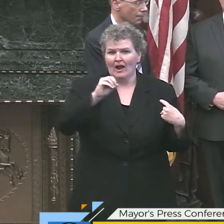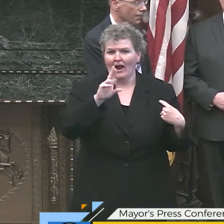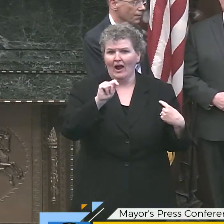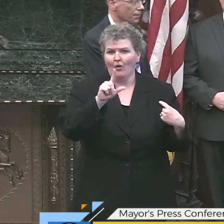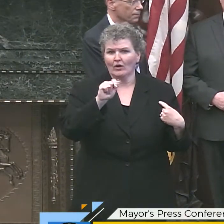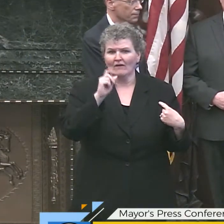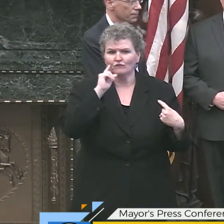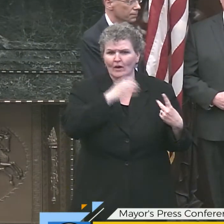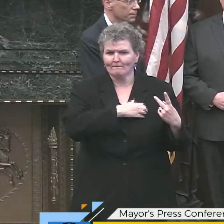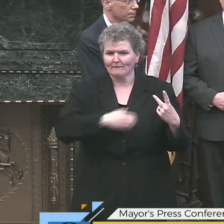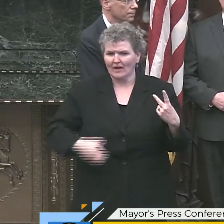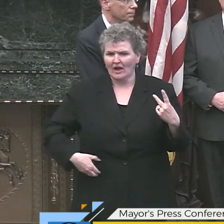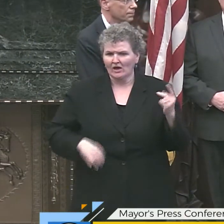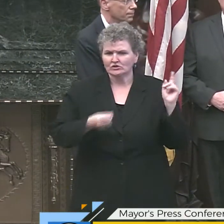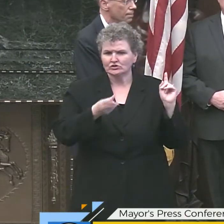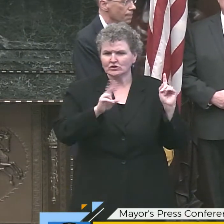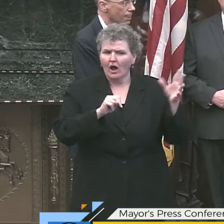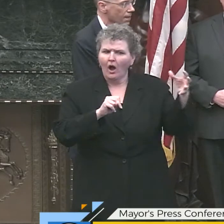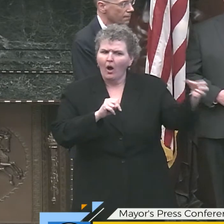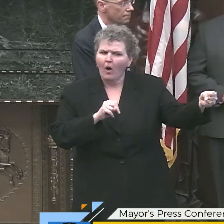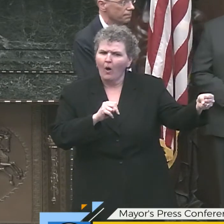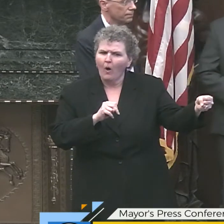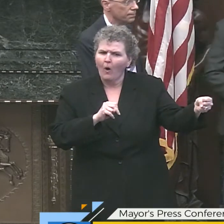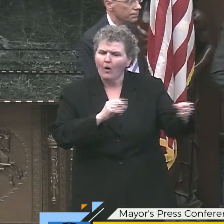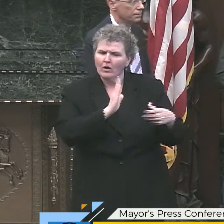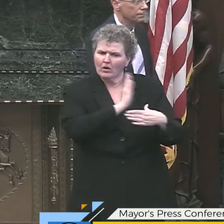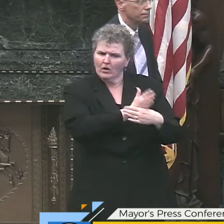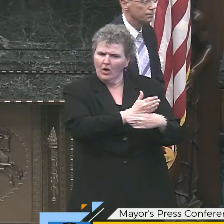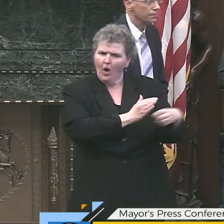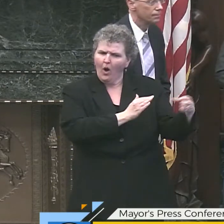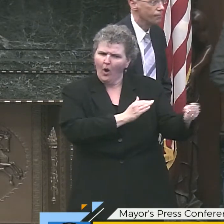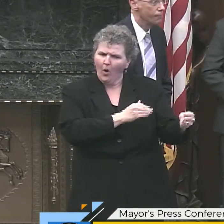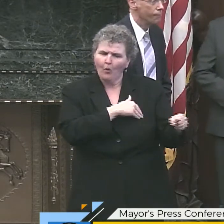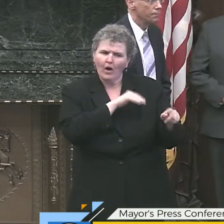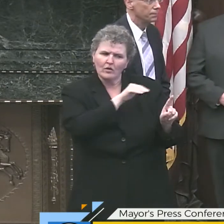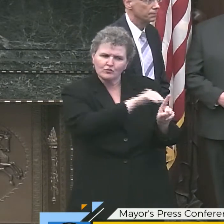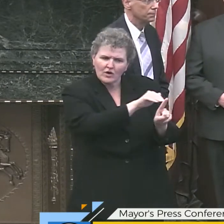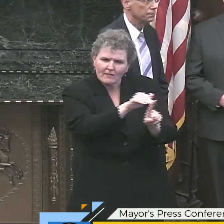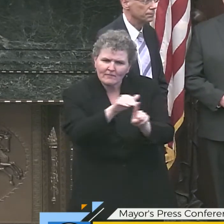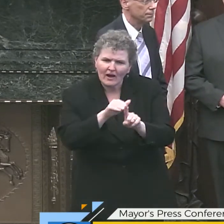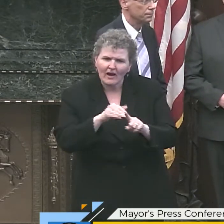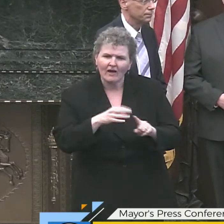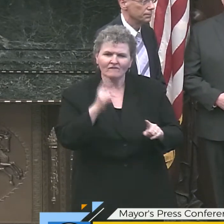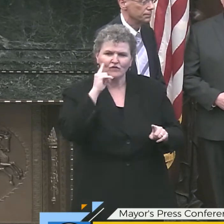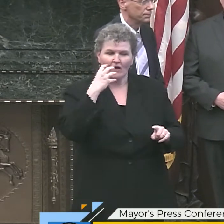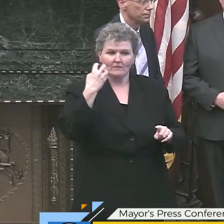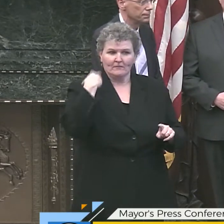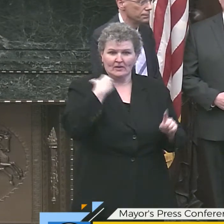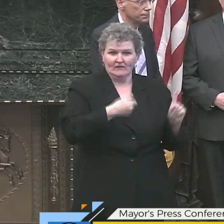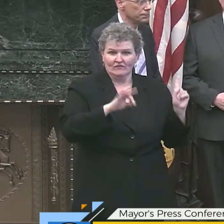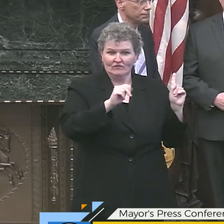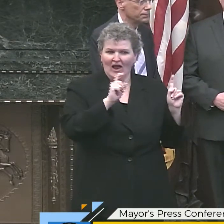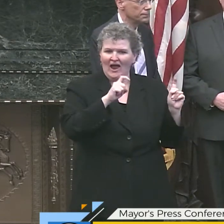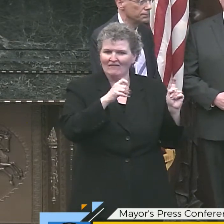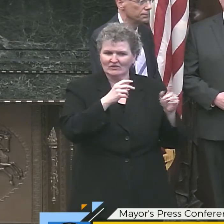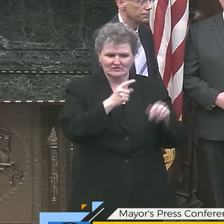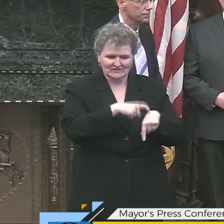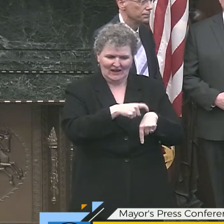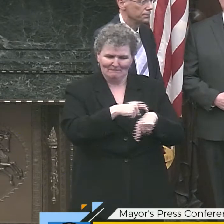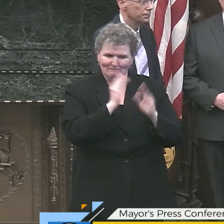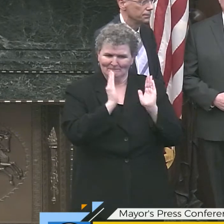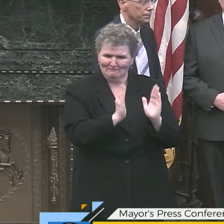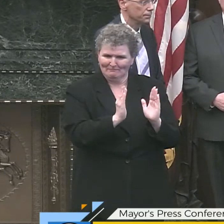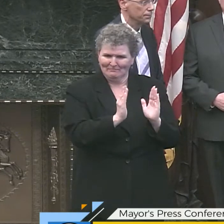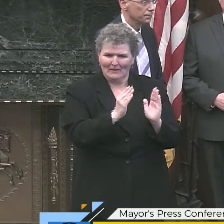us on the... Sean, just to interrupt, I want to remind everyone that Commissioner Farley has only a short period of time, so I want to make sure that